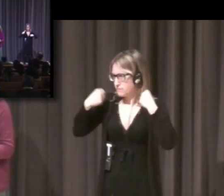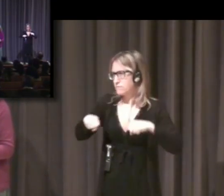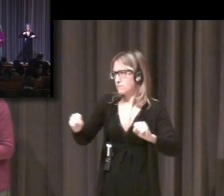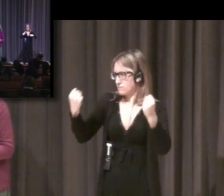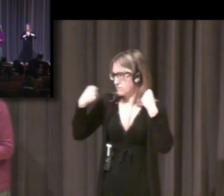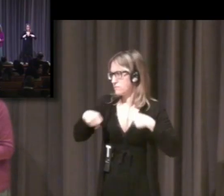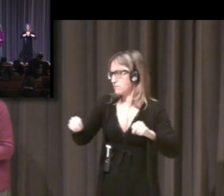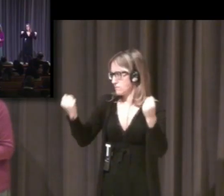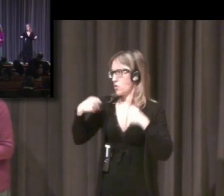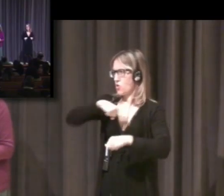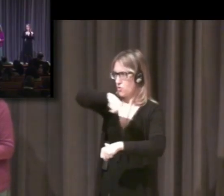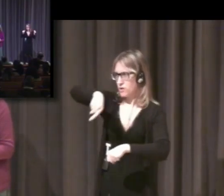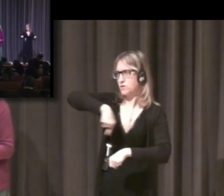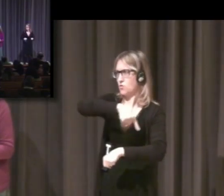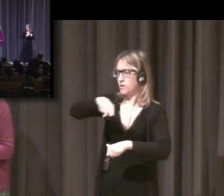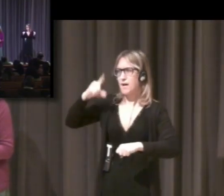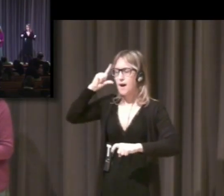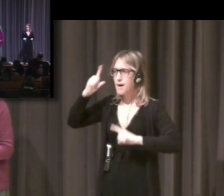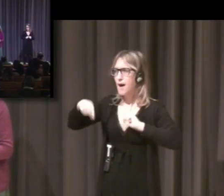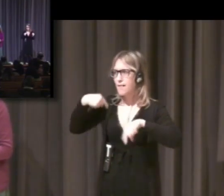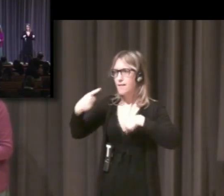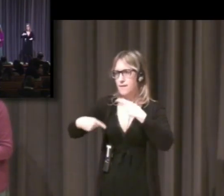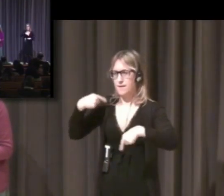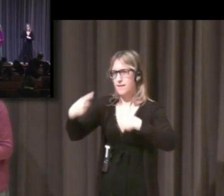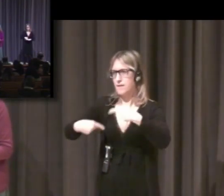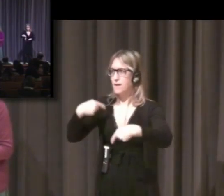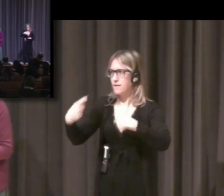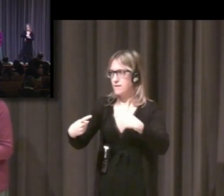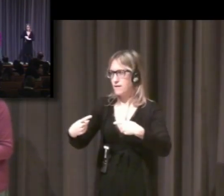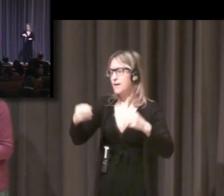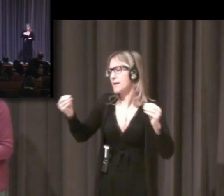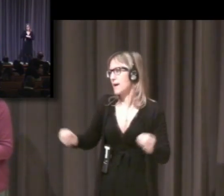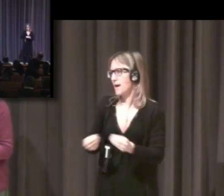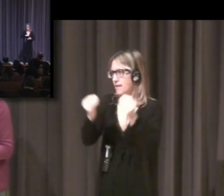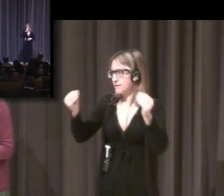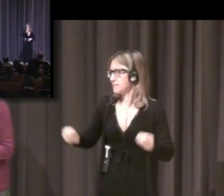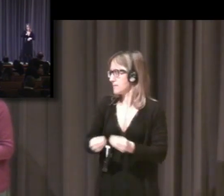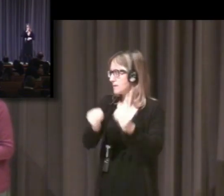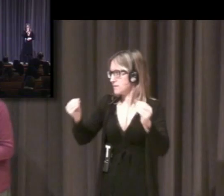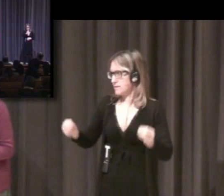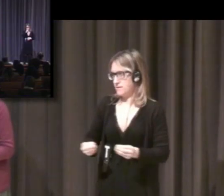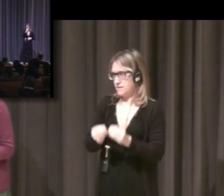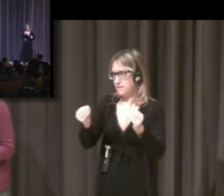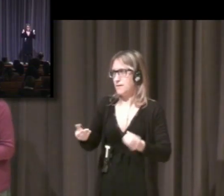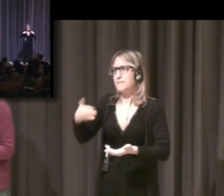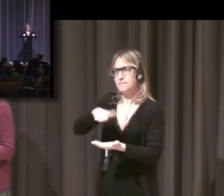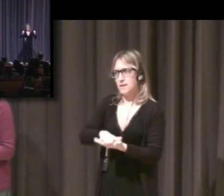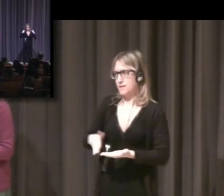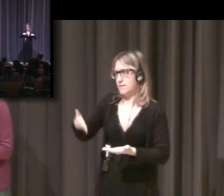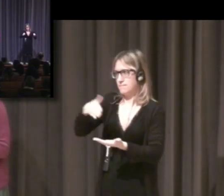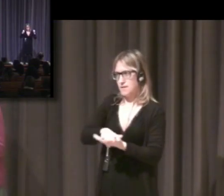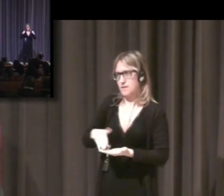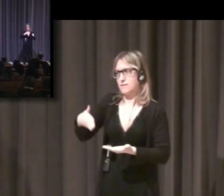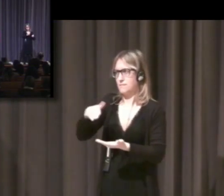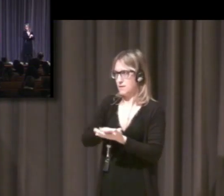week, every month, every year, throughout your